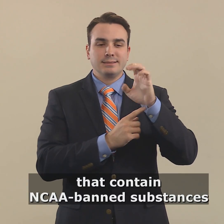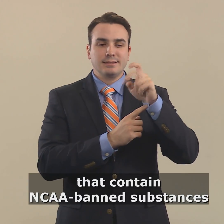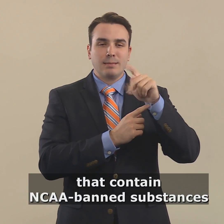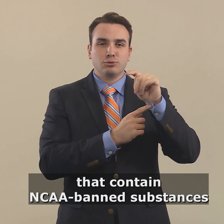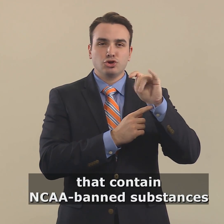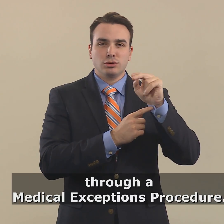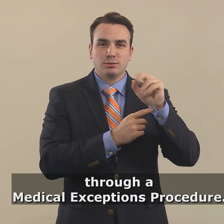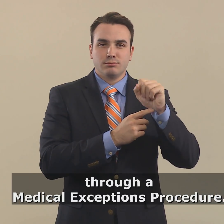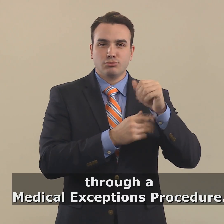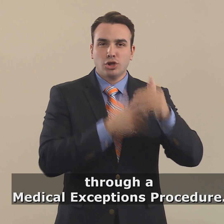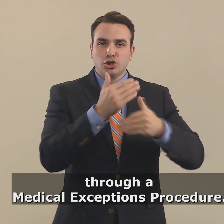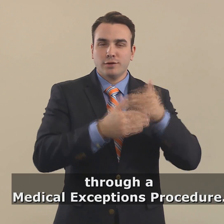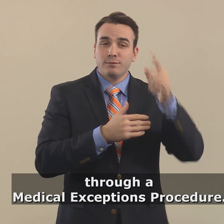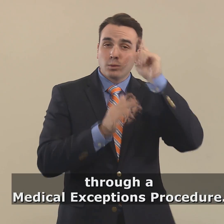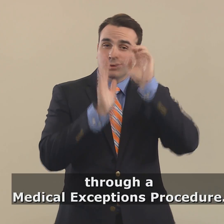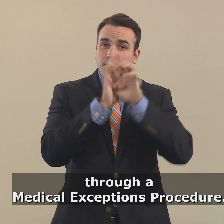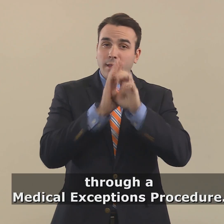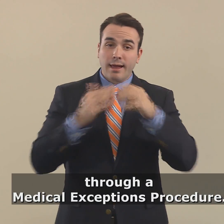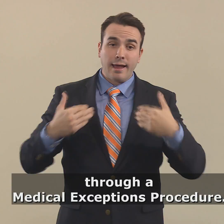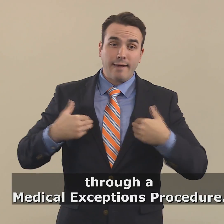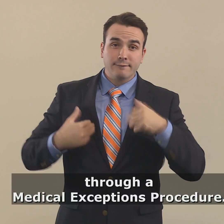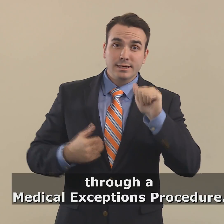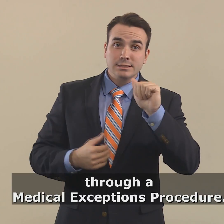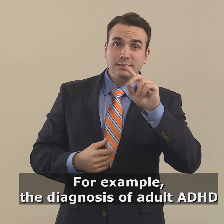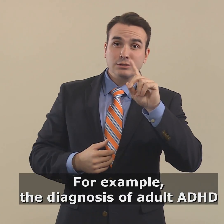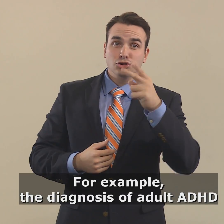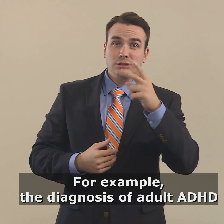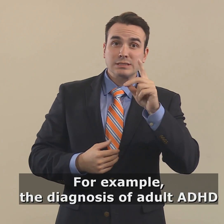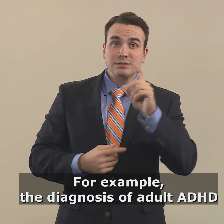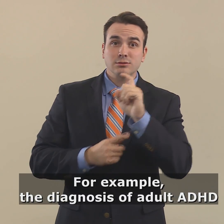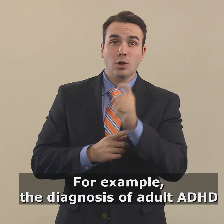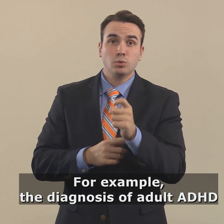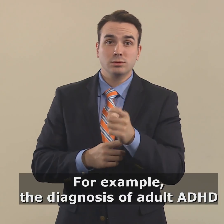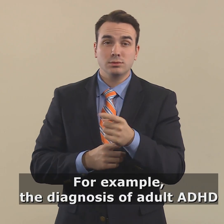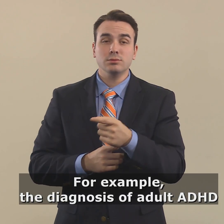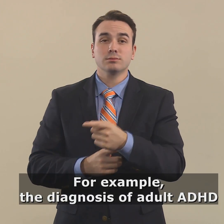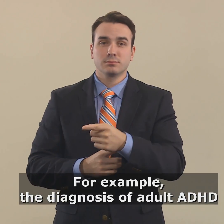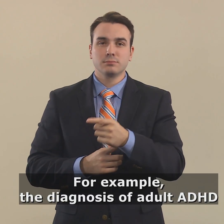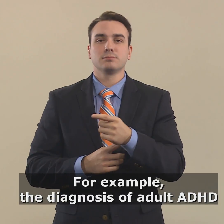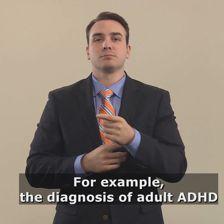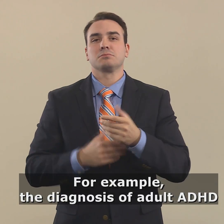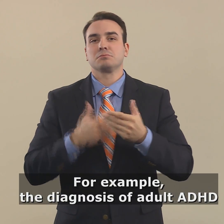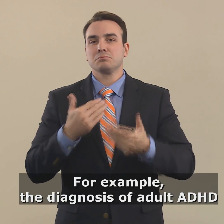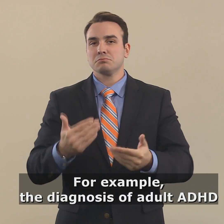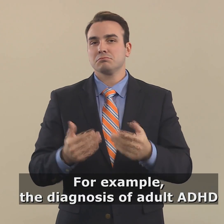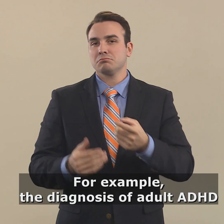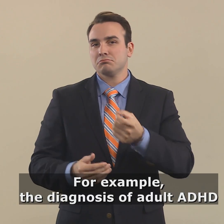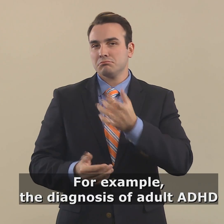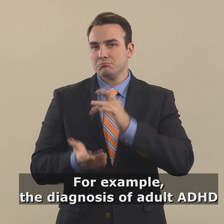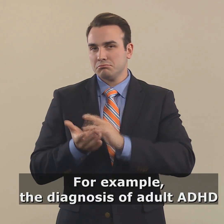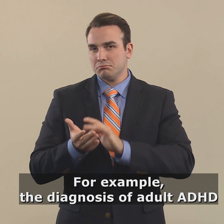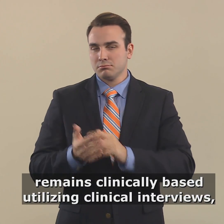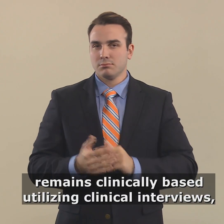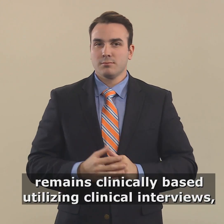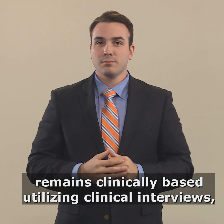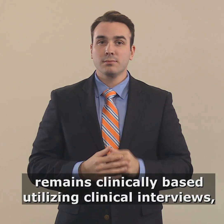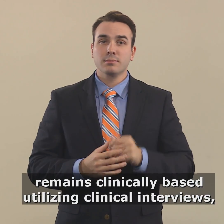substances through a medical exceptions procedure. For example, the diagnosis of adult ADHD remains clinically